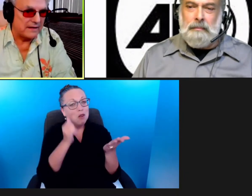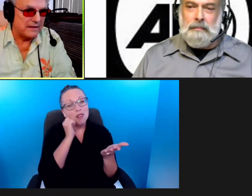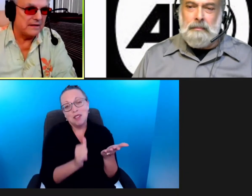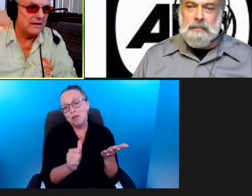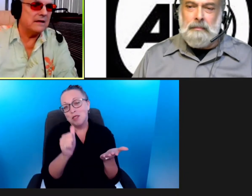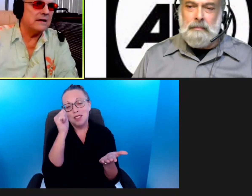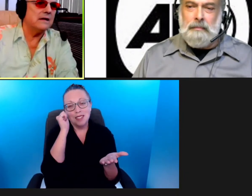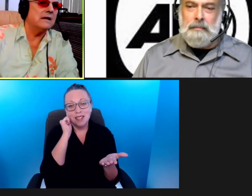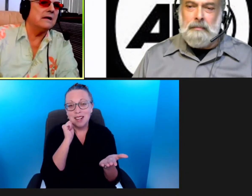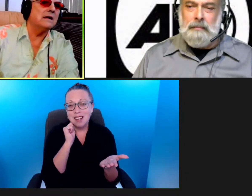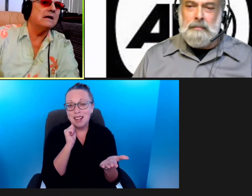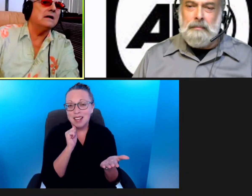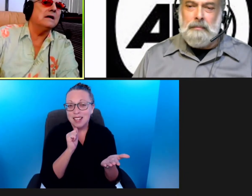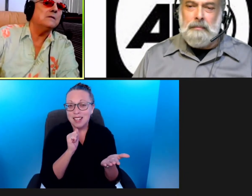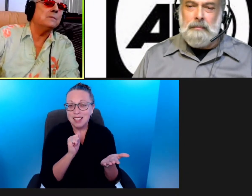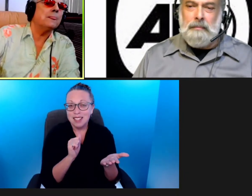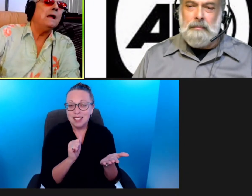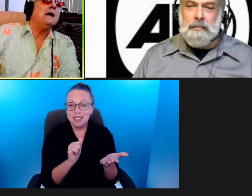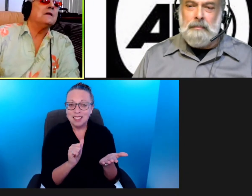day.